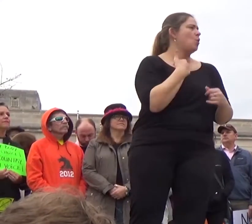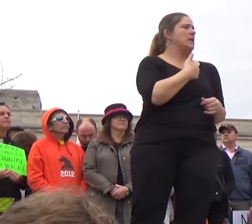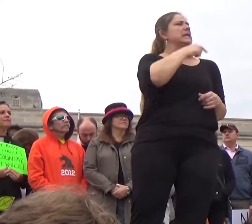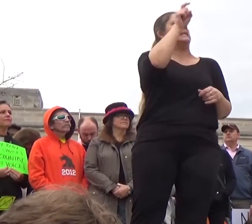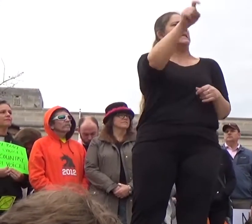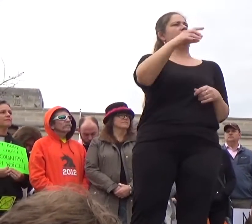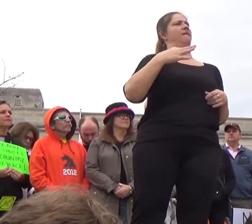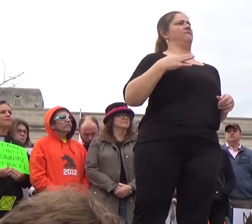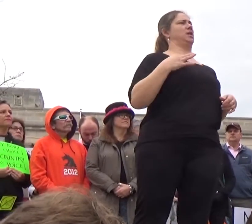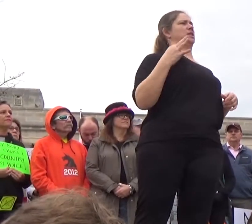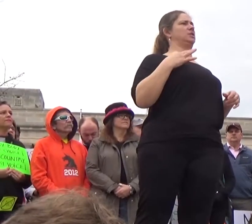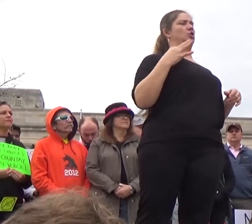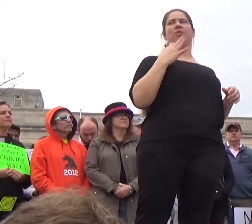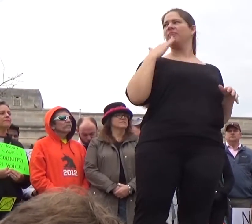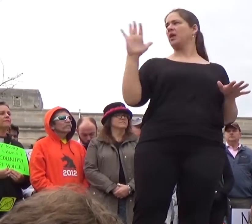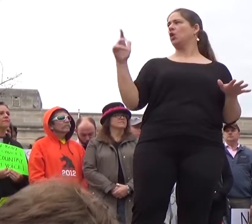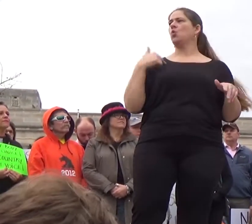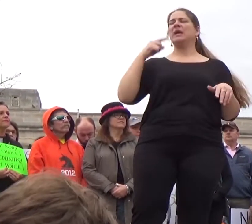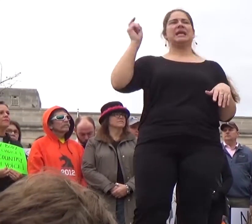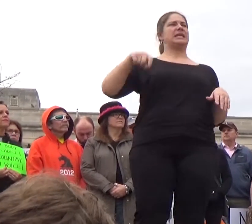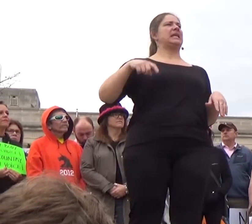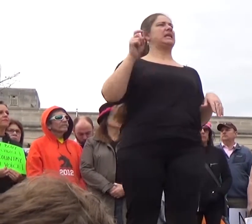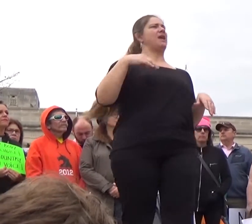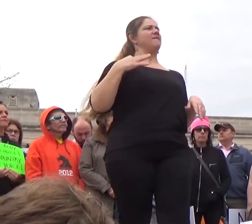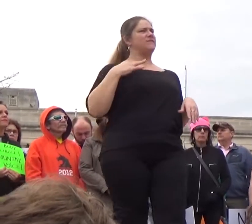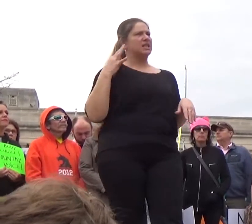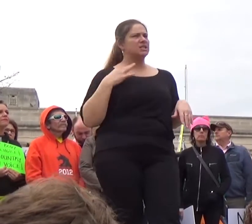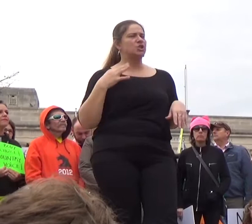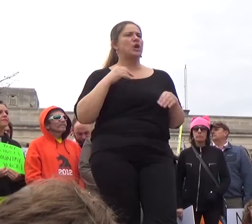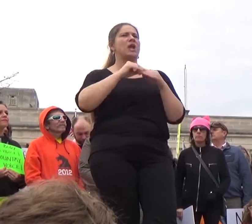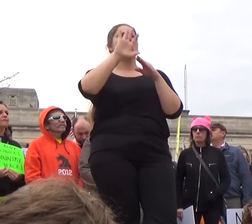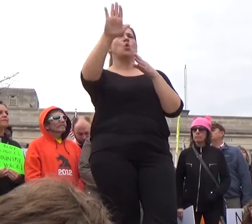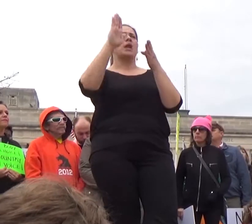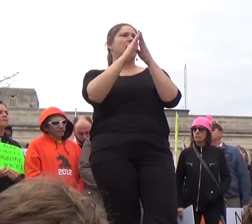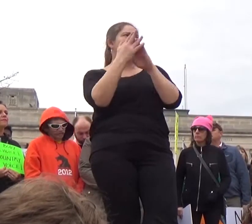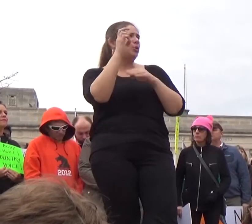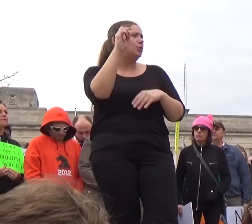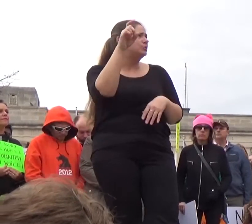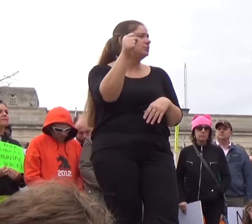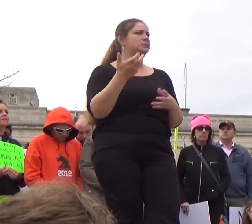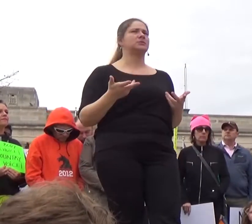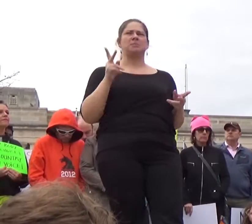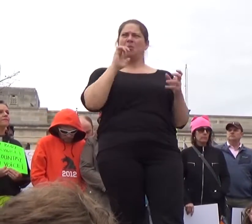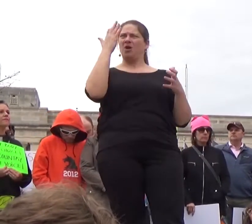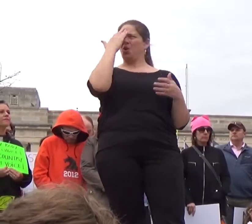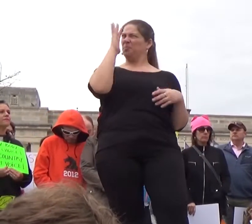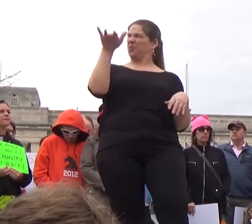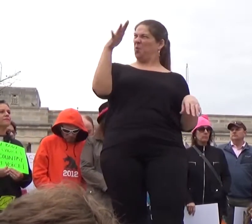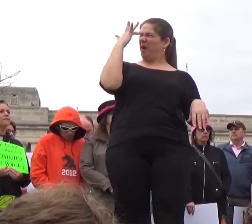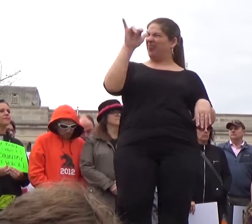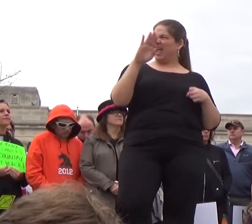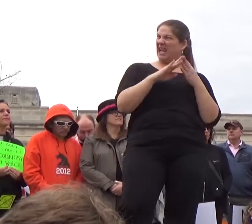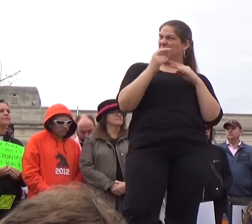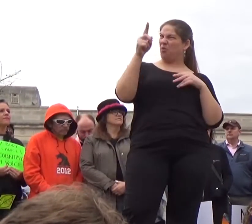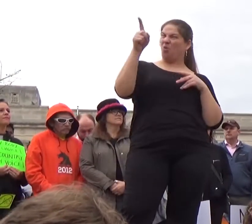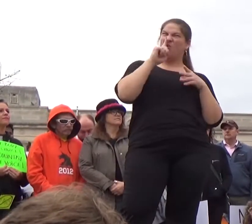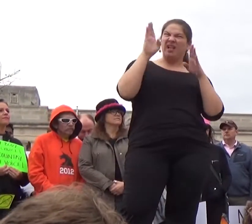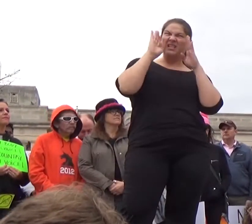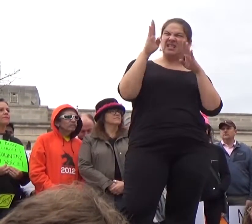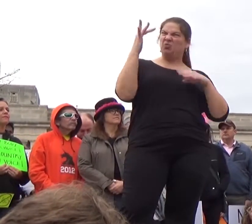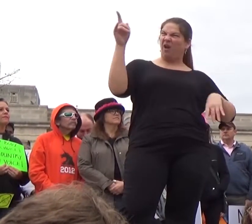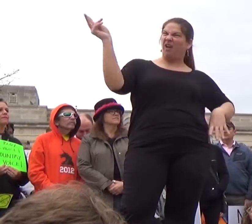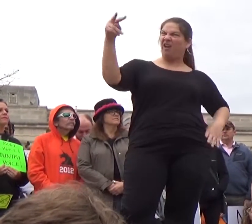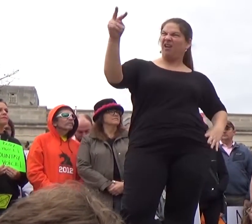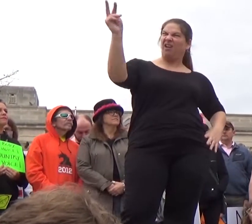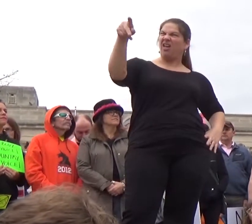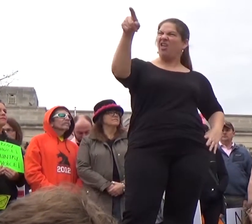need volunteers, thank you. We need volunteers in your neighborhoods. People want to know, why does that neighborhood get all the attention?